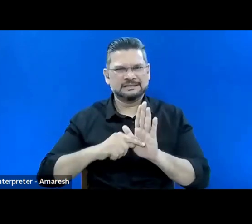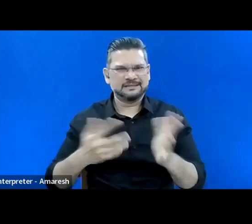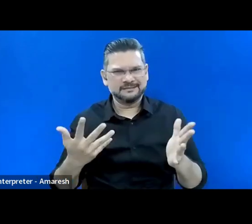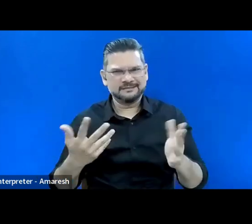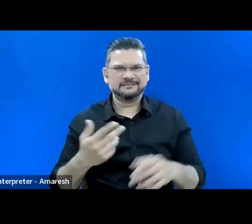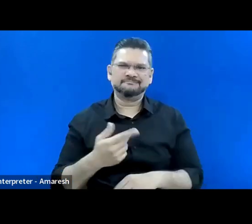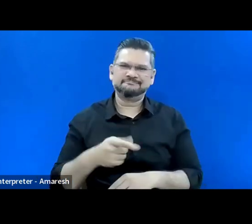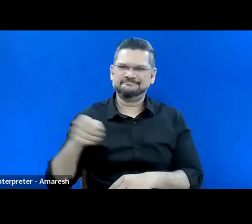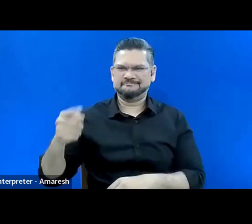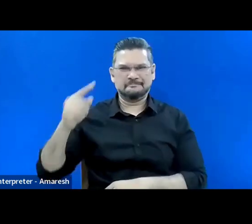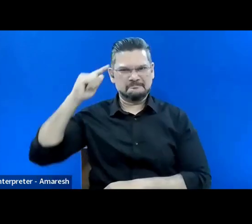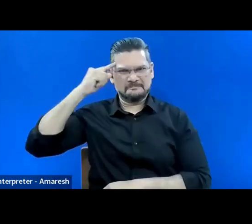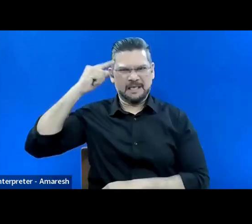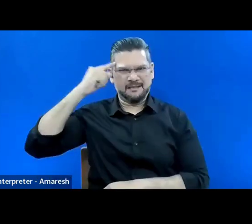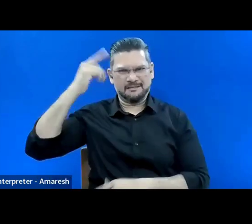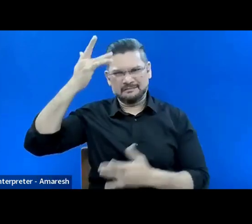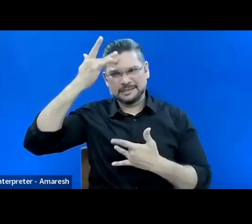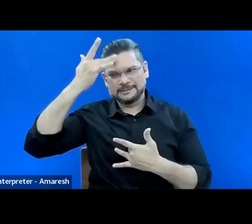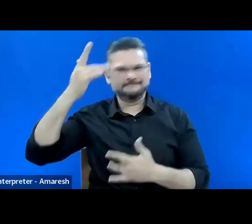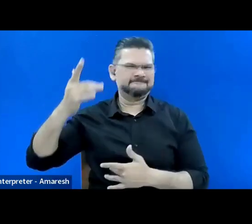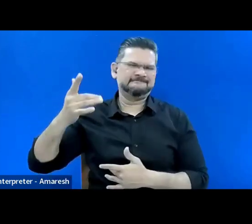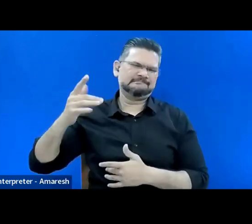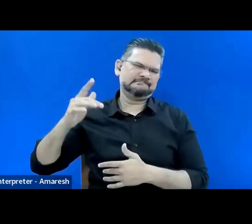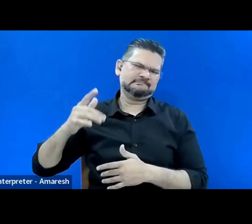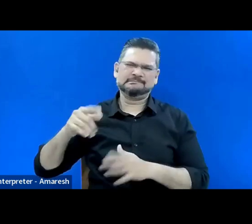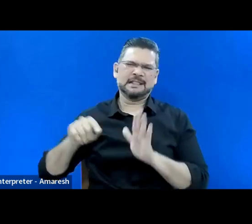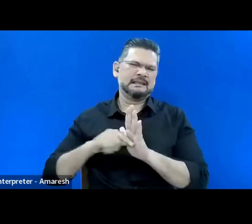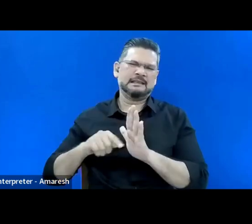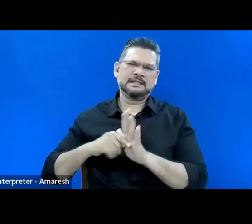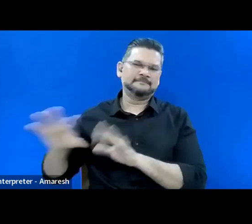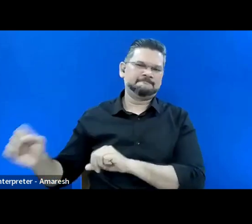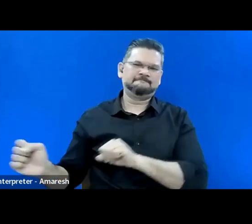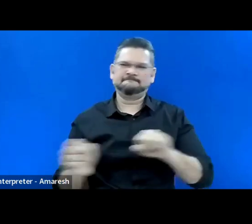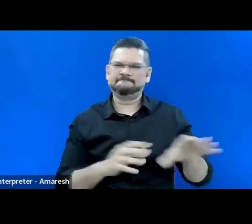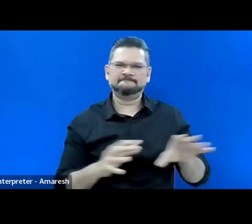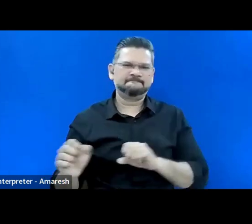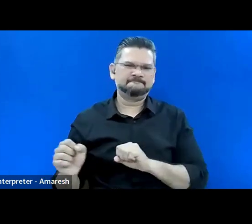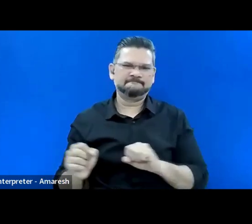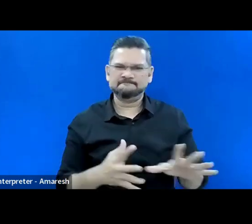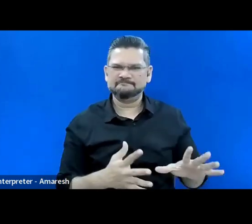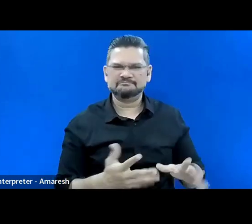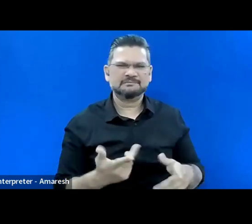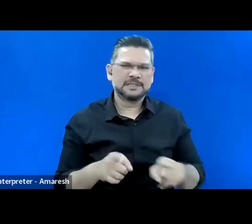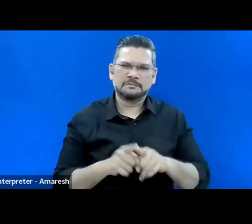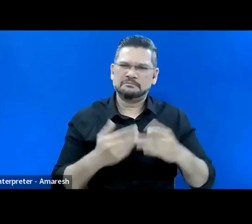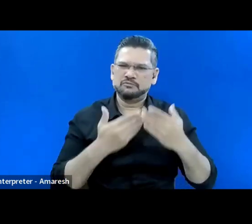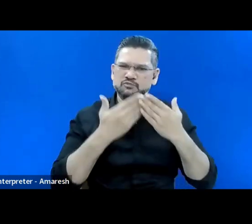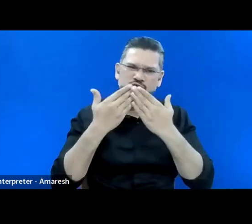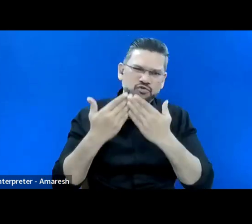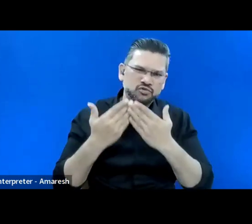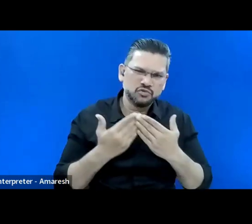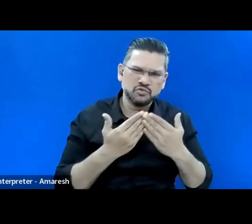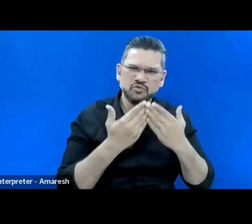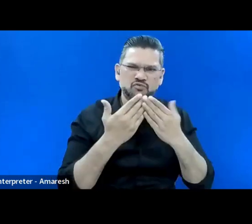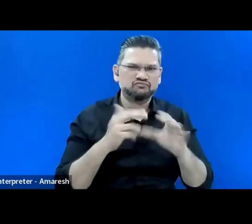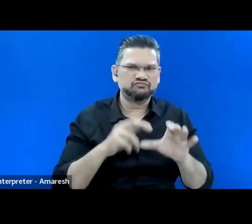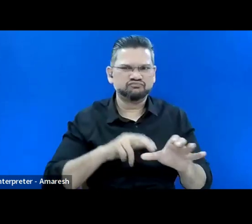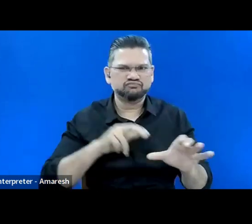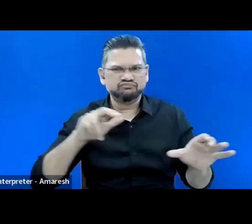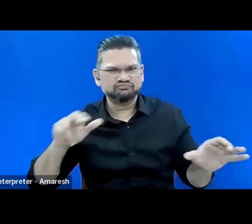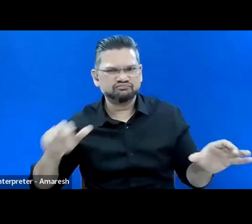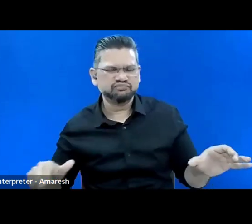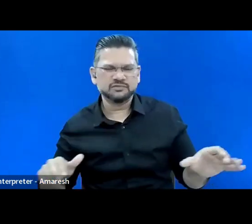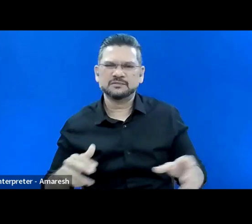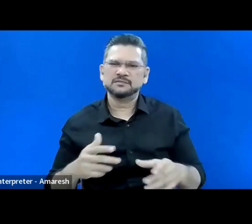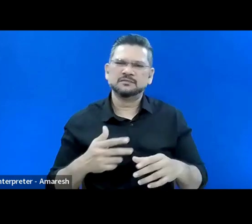illness. You know, it stigmatizes persons with psychosocial disability, especially youth. You know, they drop out from school, they lose their scholarships, they cannot get